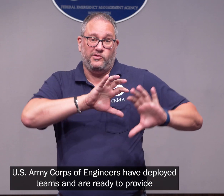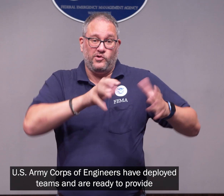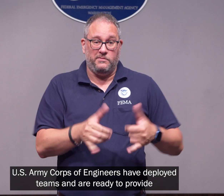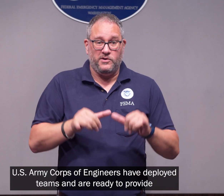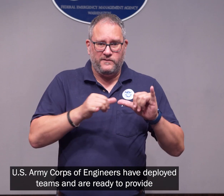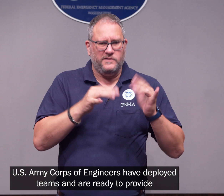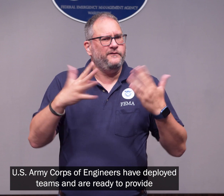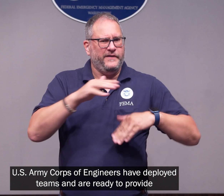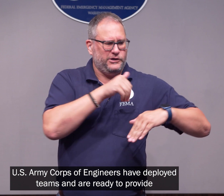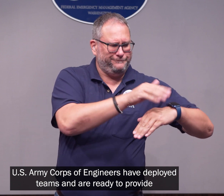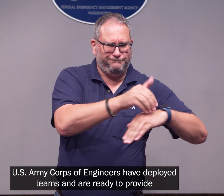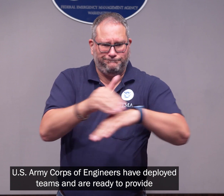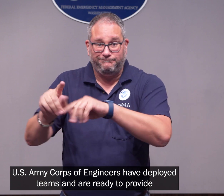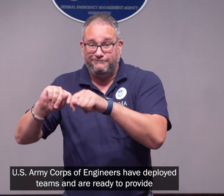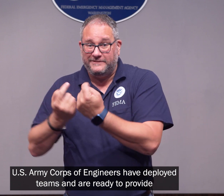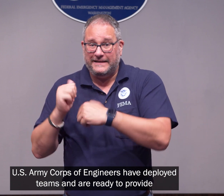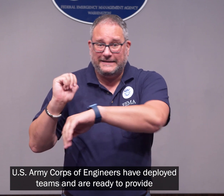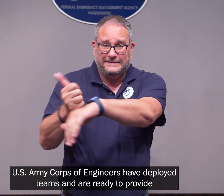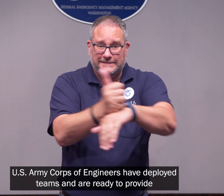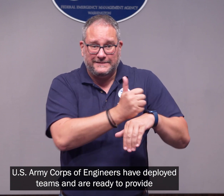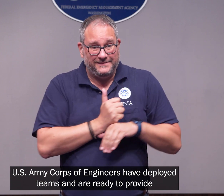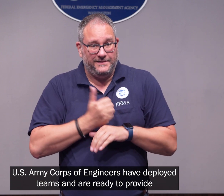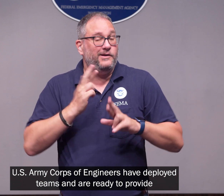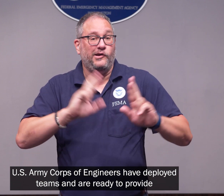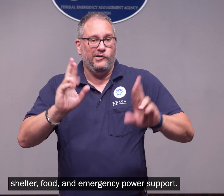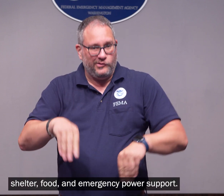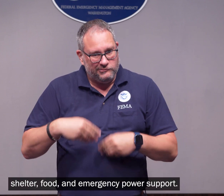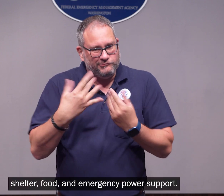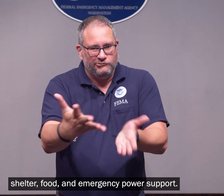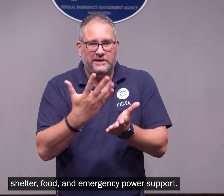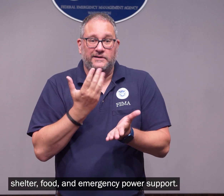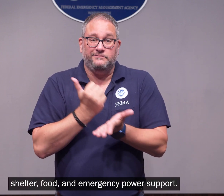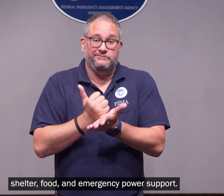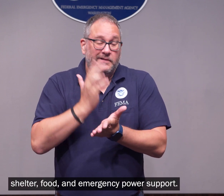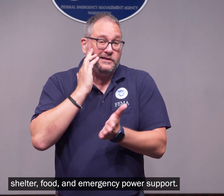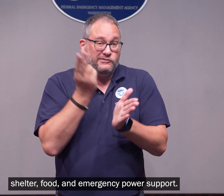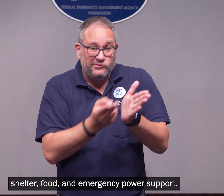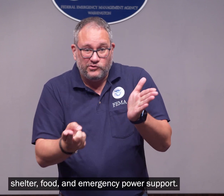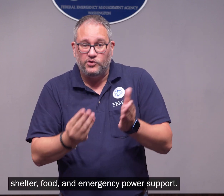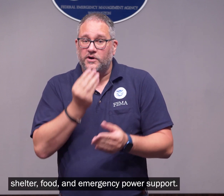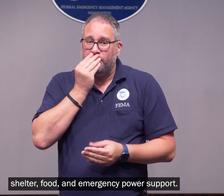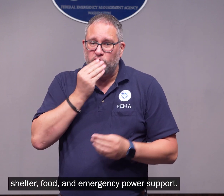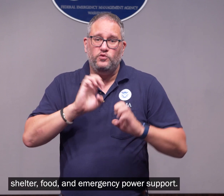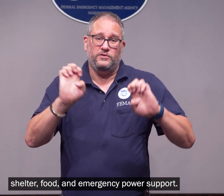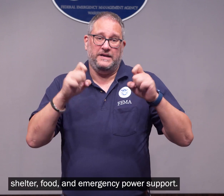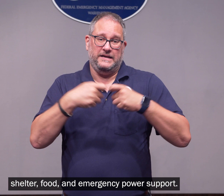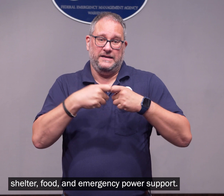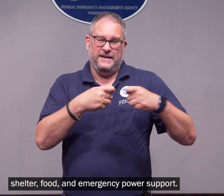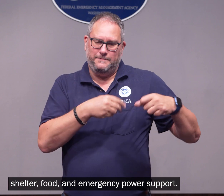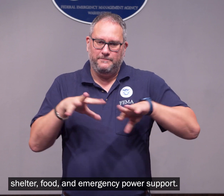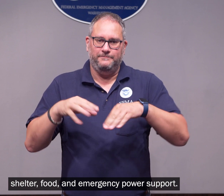of Engineers have deployed teams and are ready to provide shelter, food, and emergency power support.